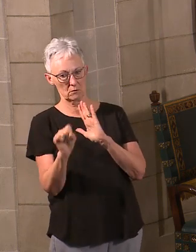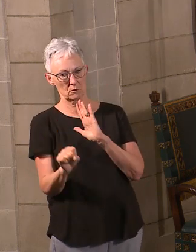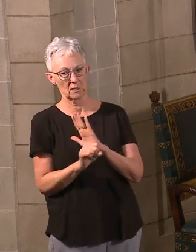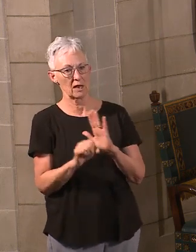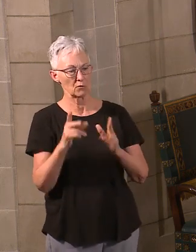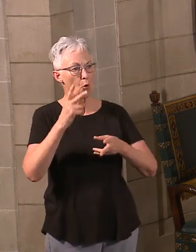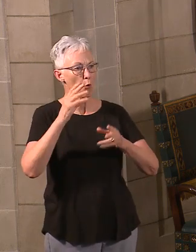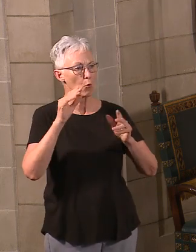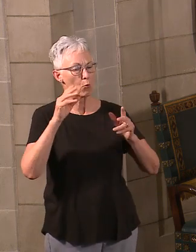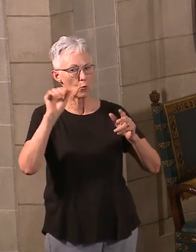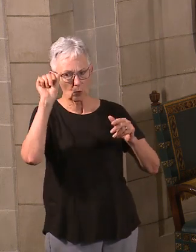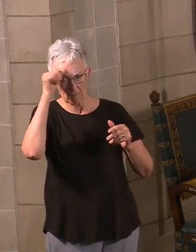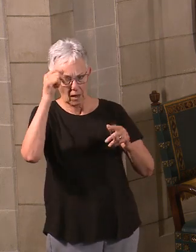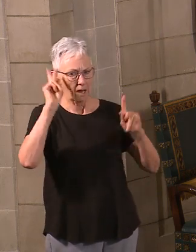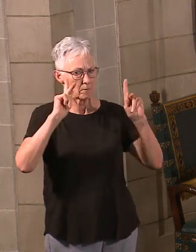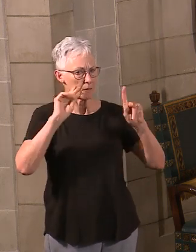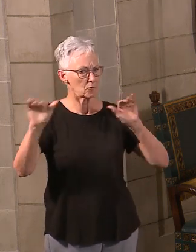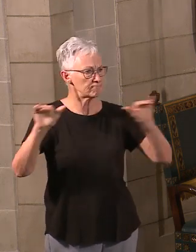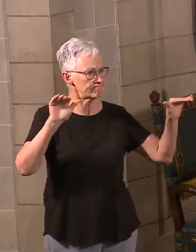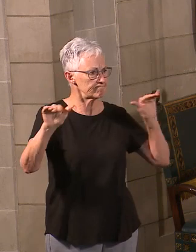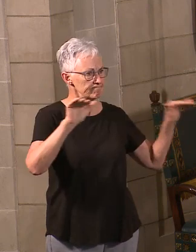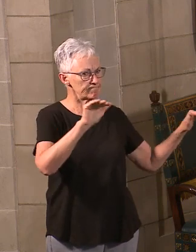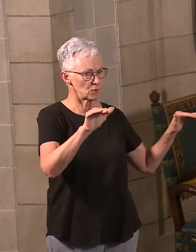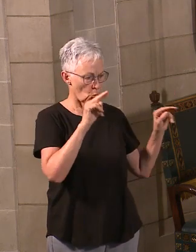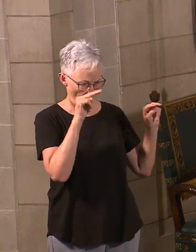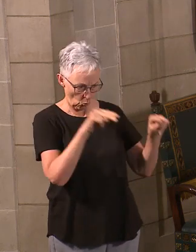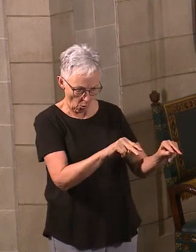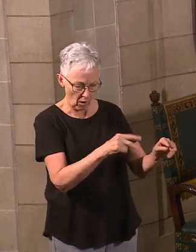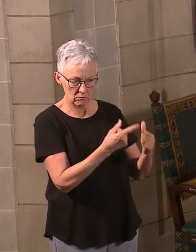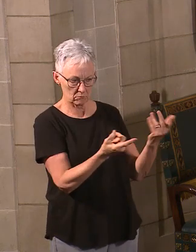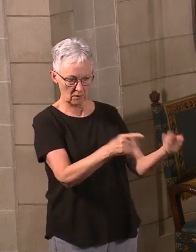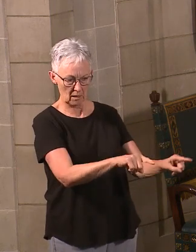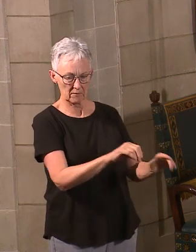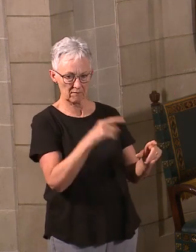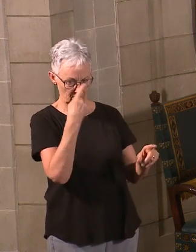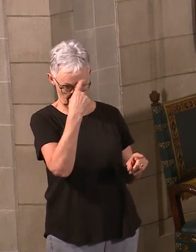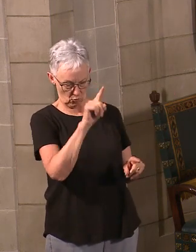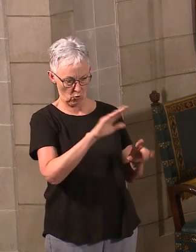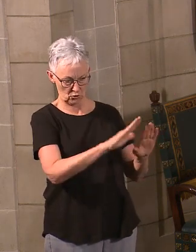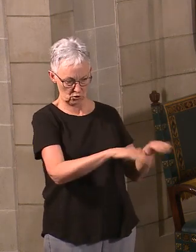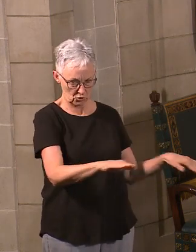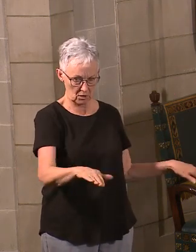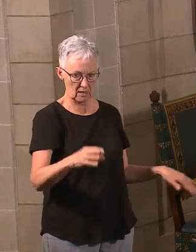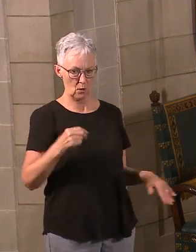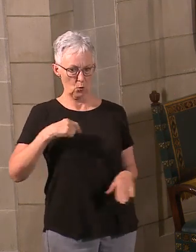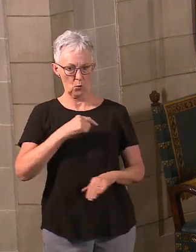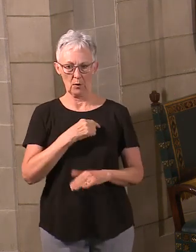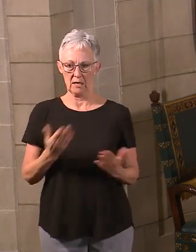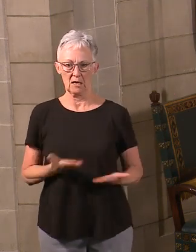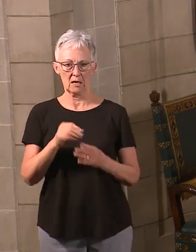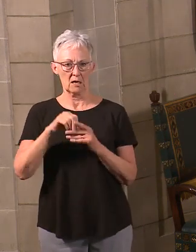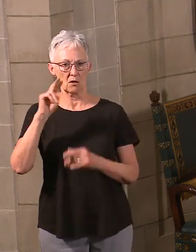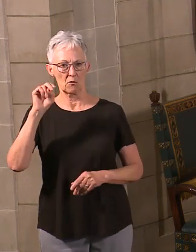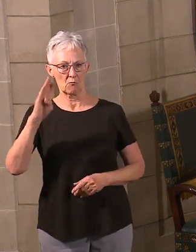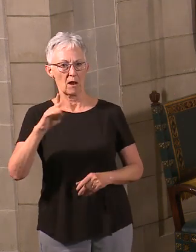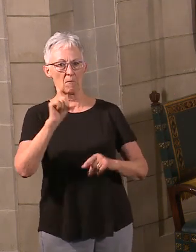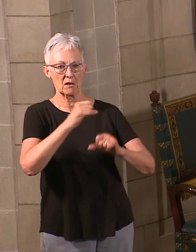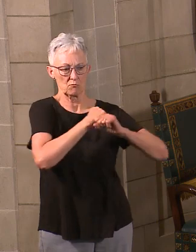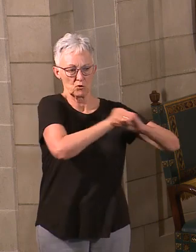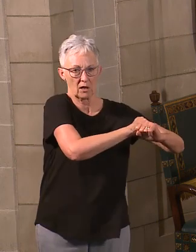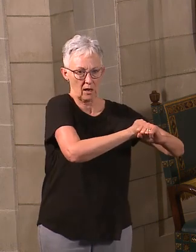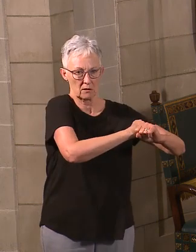awareness around domestic violence and today child abuse. It's absolutely important that we step up as Nebraskans to be able to protect people who are vulnerable in our